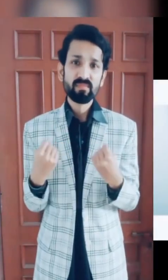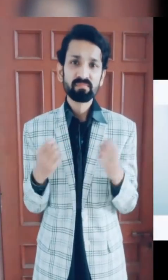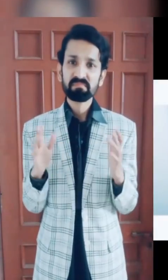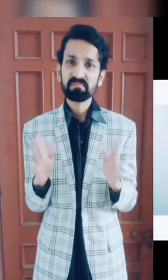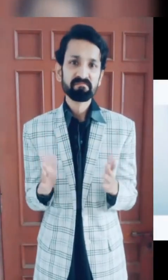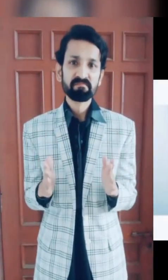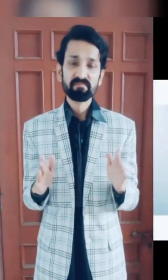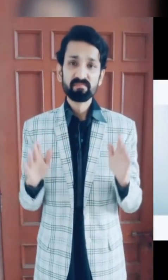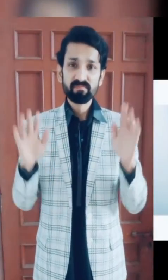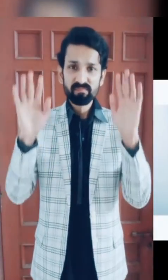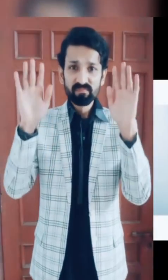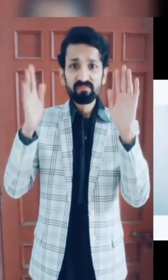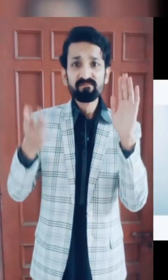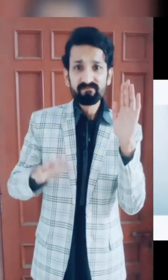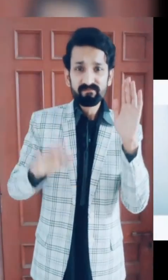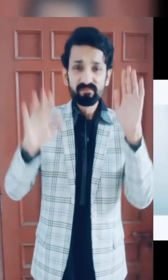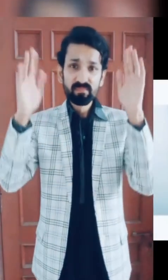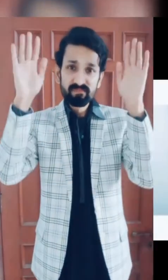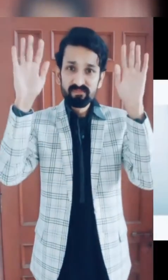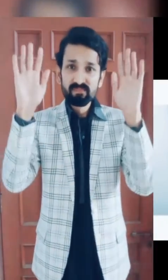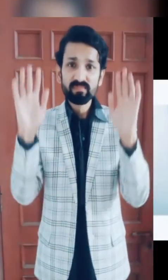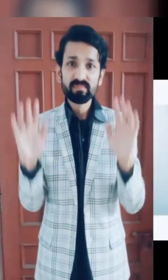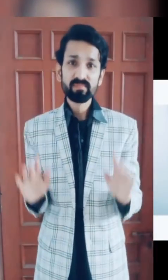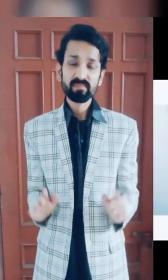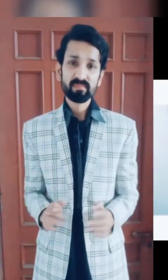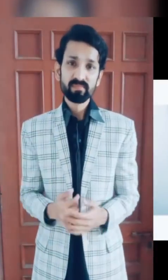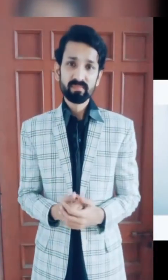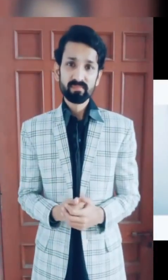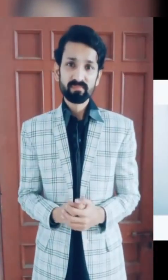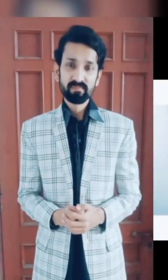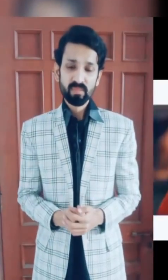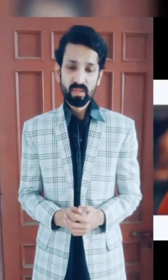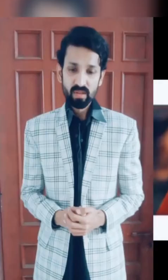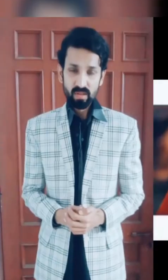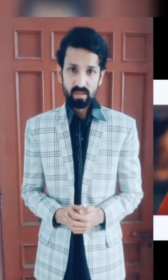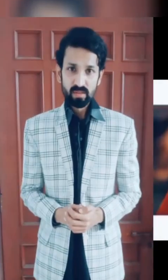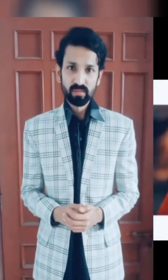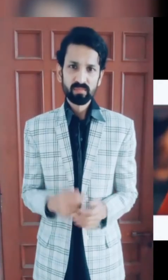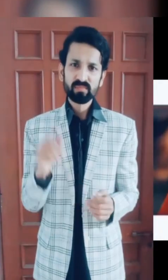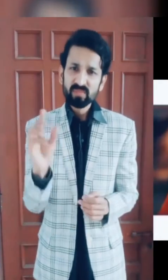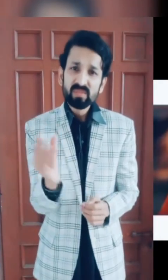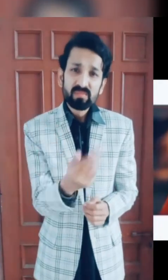Purtroppo però non abbiamo tanti motivi per festeggiare.